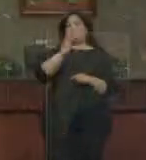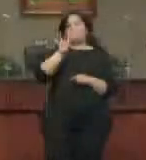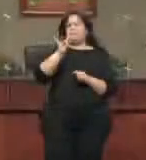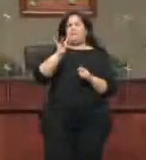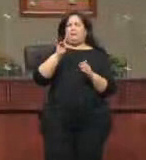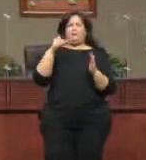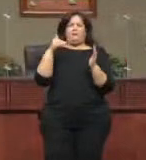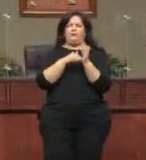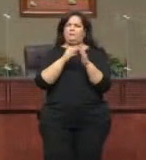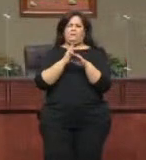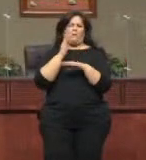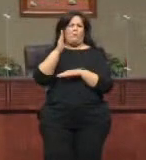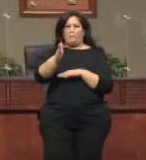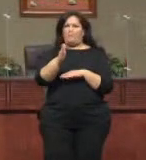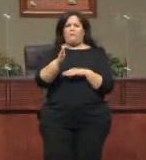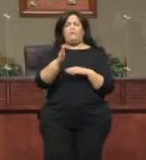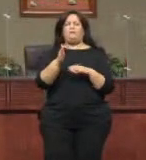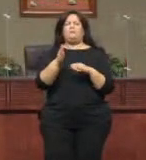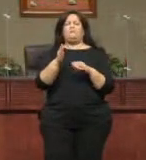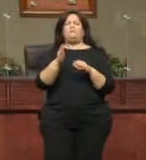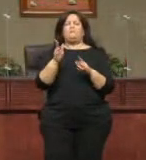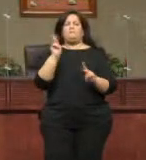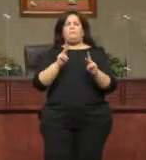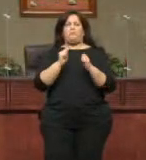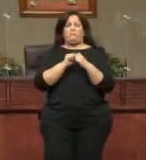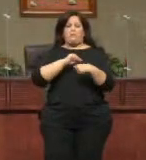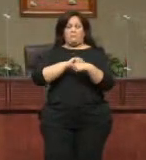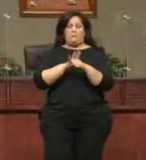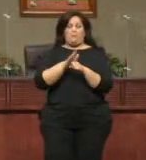128,000+ COVID-19 cases within our community.